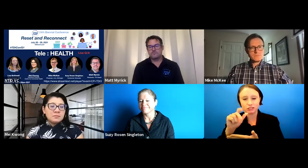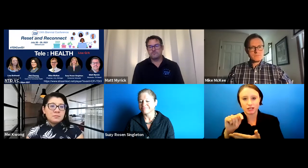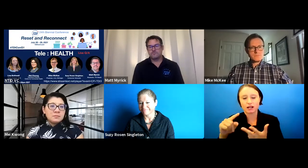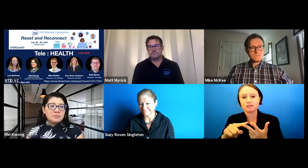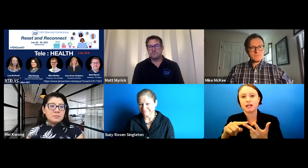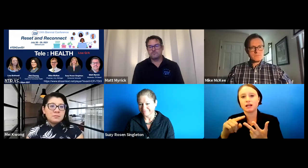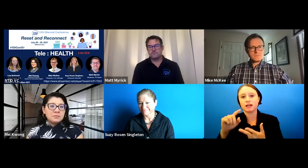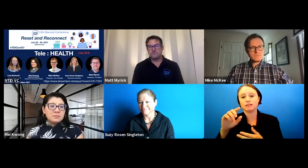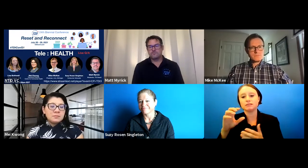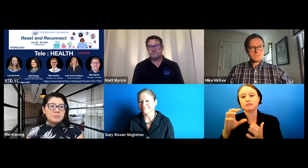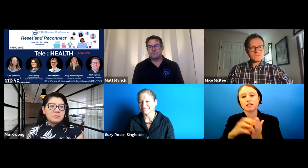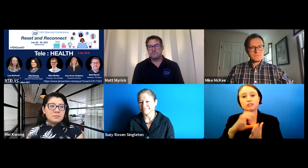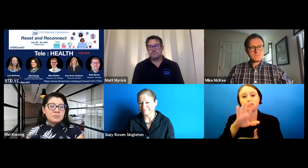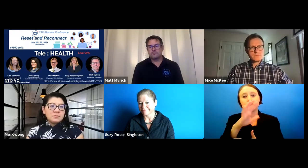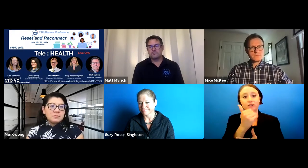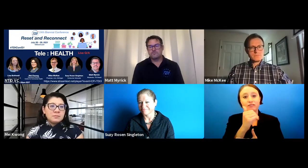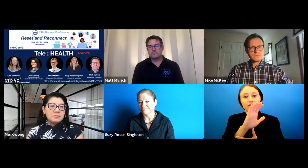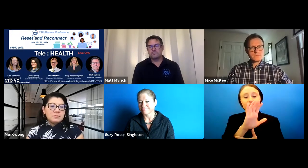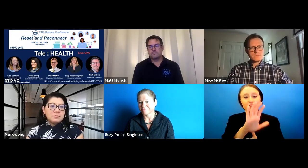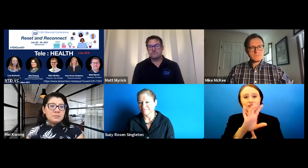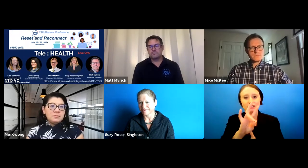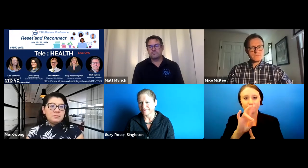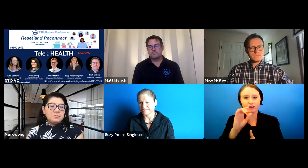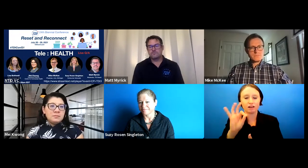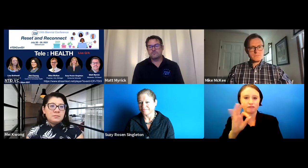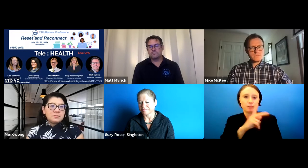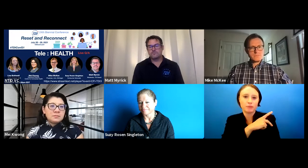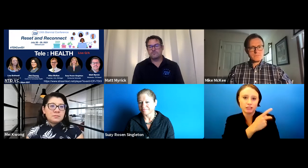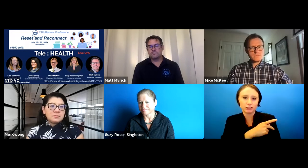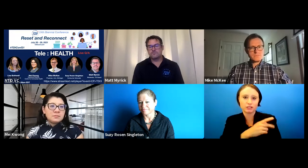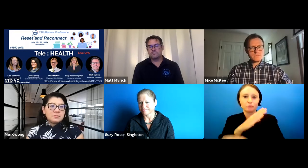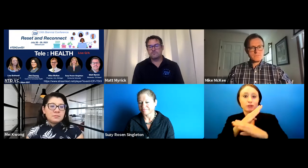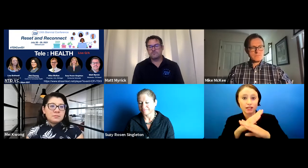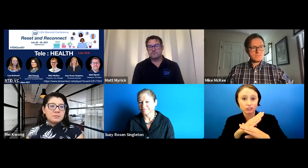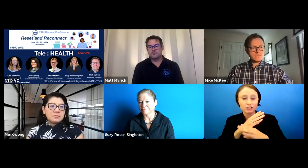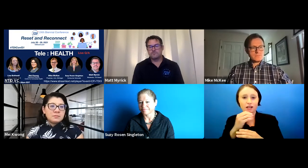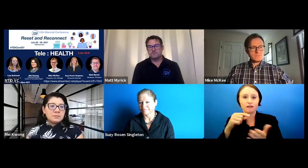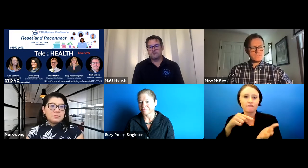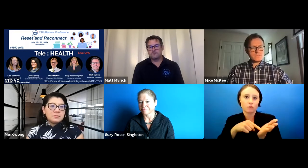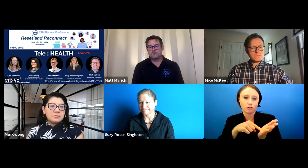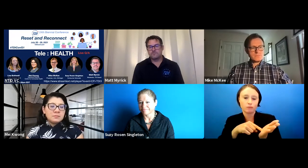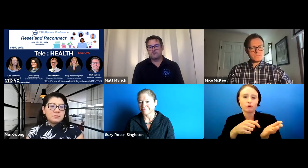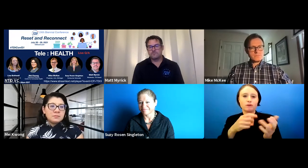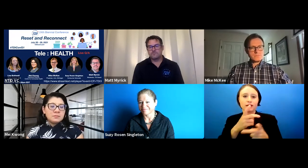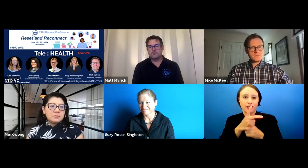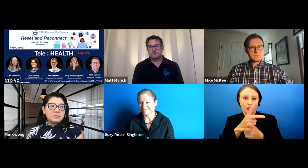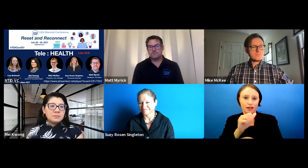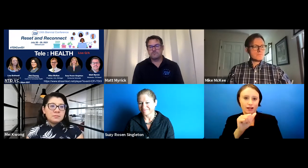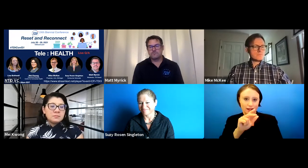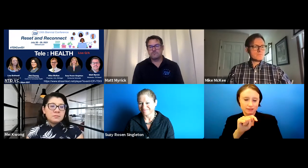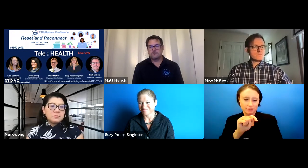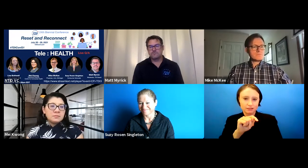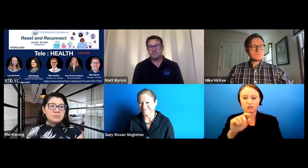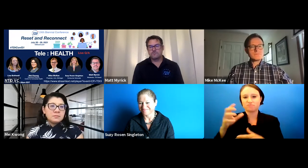Section 504, the Rehabilitation Act, and Section 1557 of Patient Protection